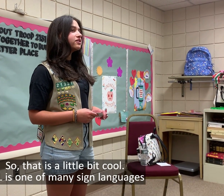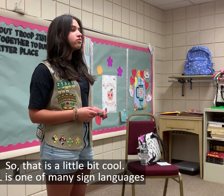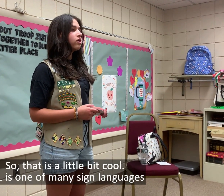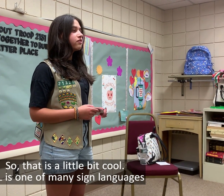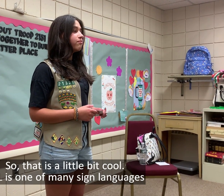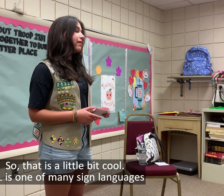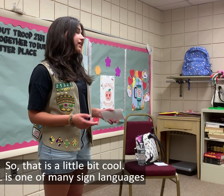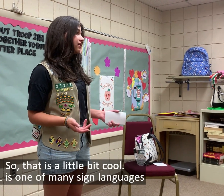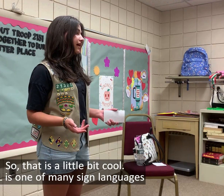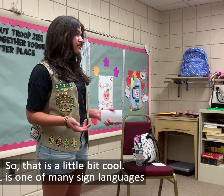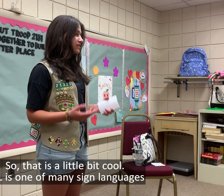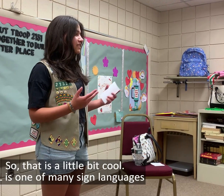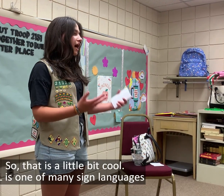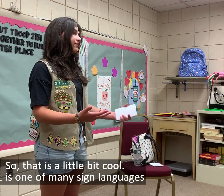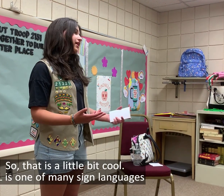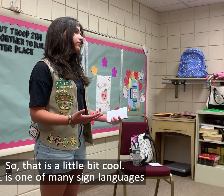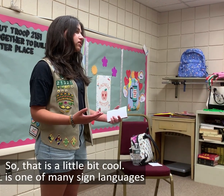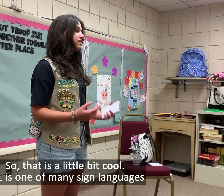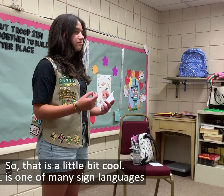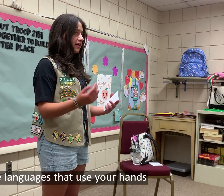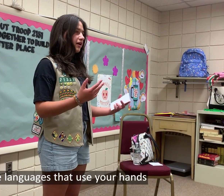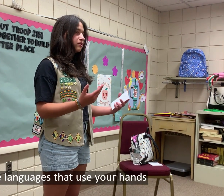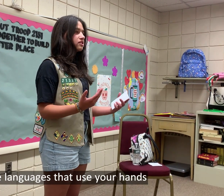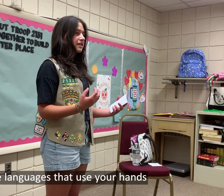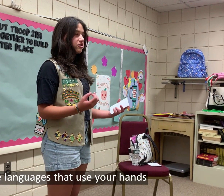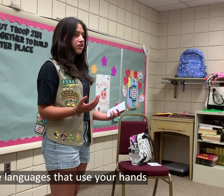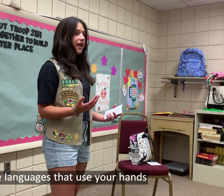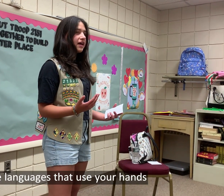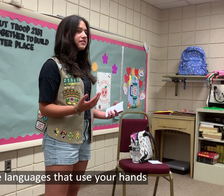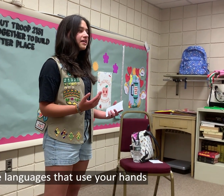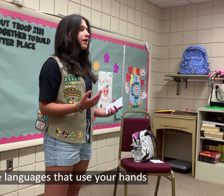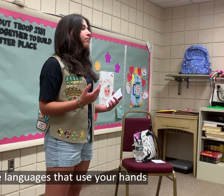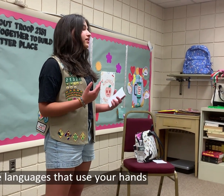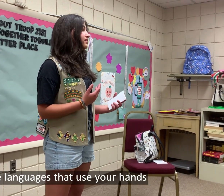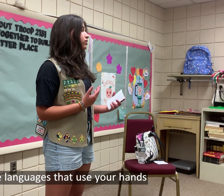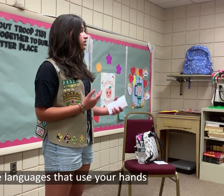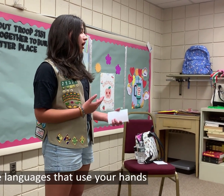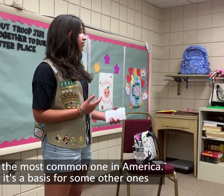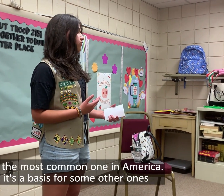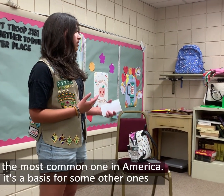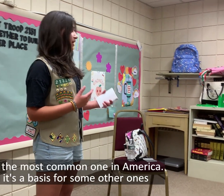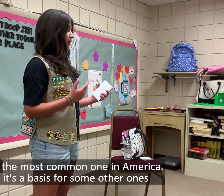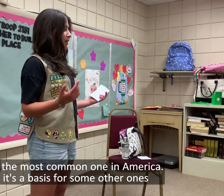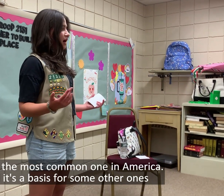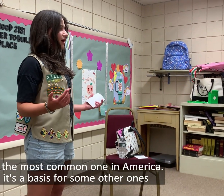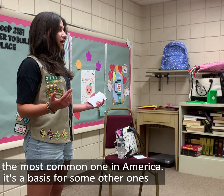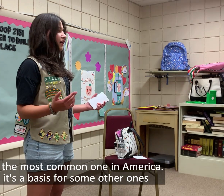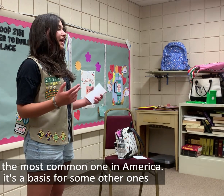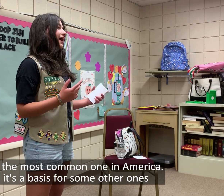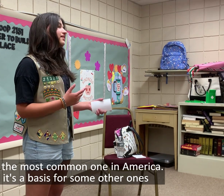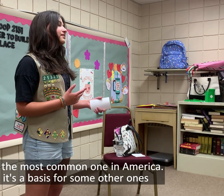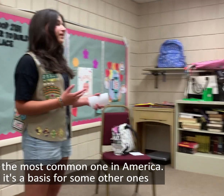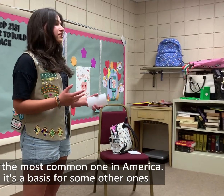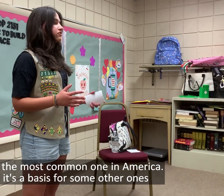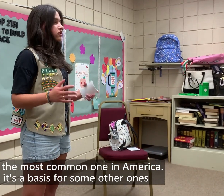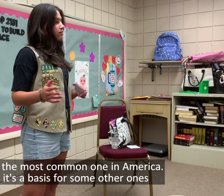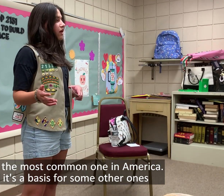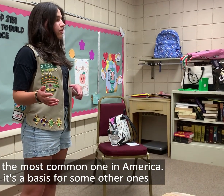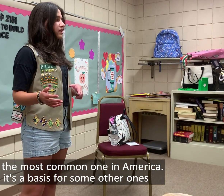one of many sign languages, like languages that use your hands, but it's the most common one in America. And it's a basis for some other ones,